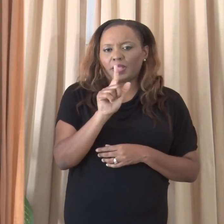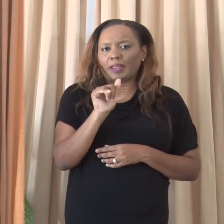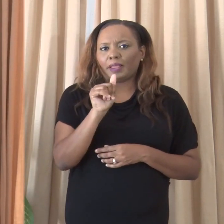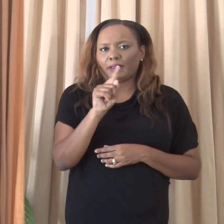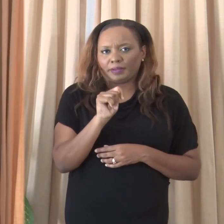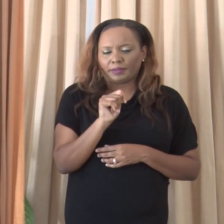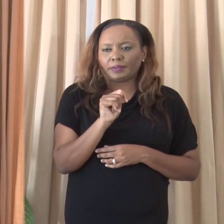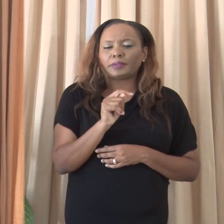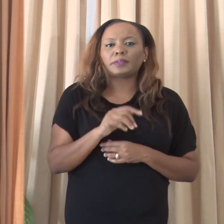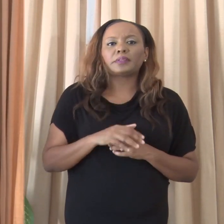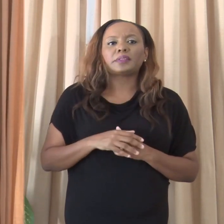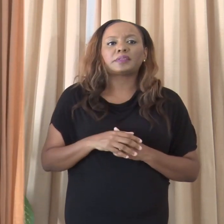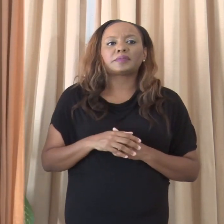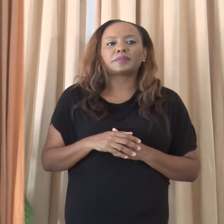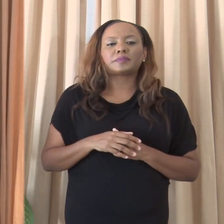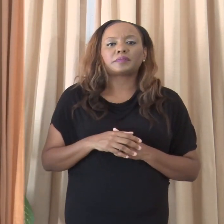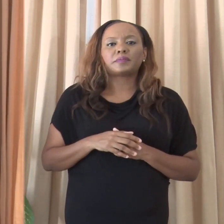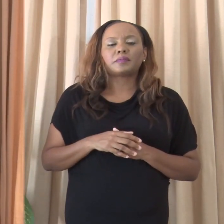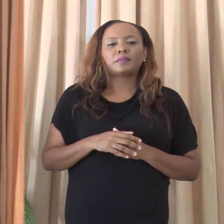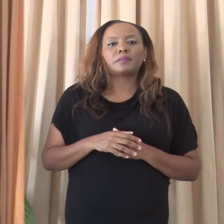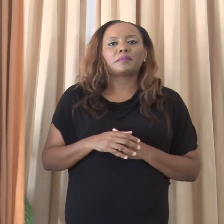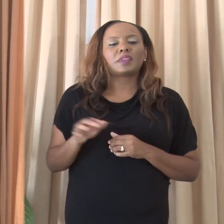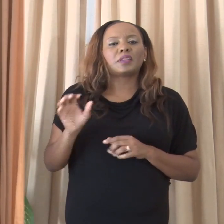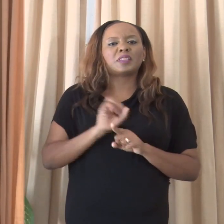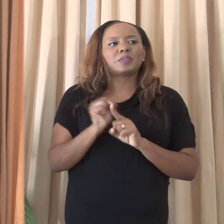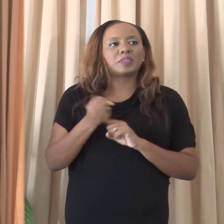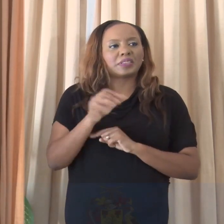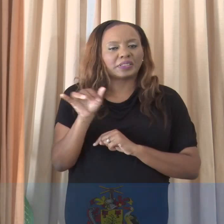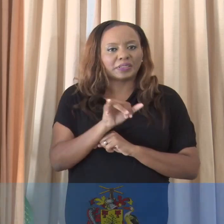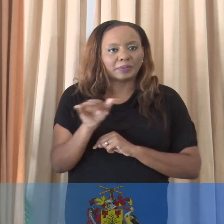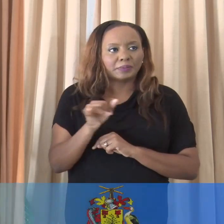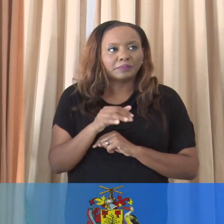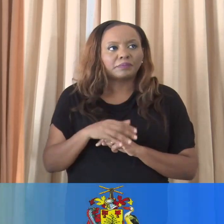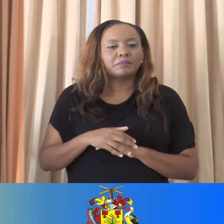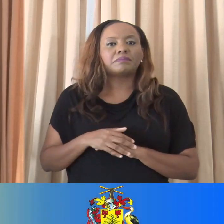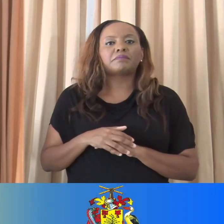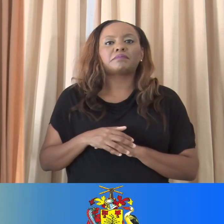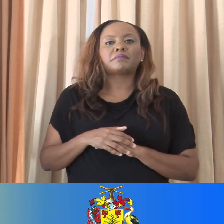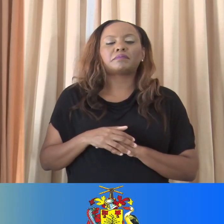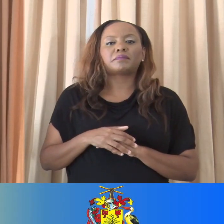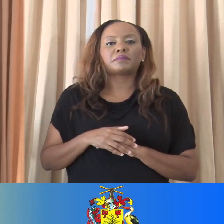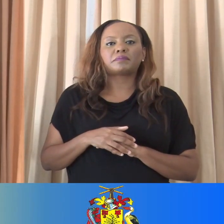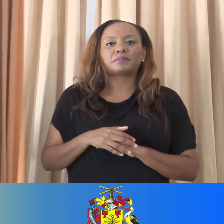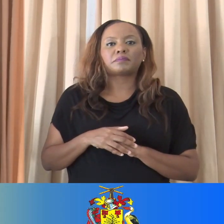pretty much as it has always been. There have, of course, overnight